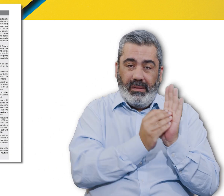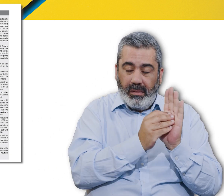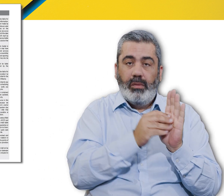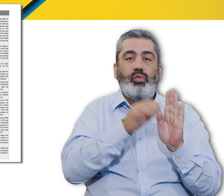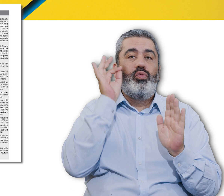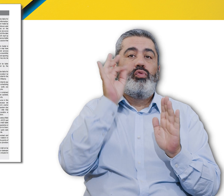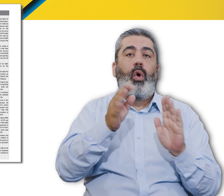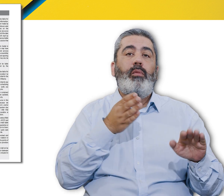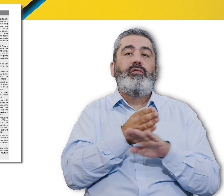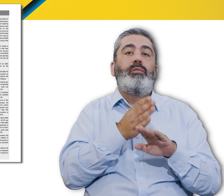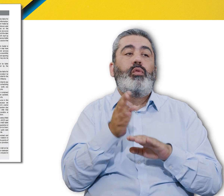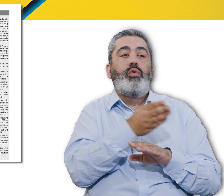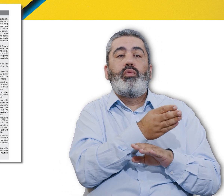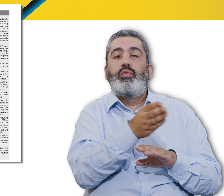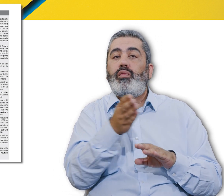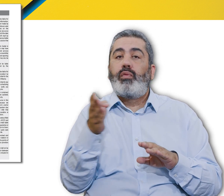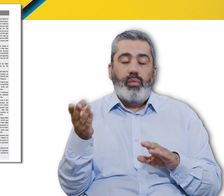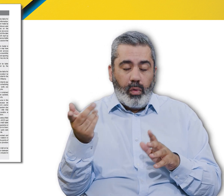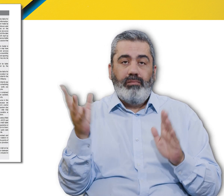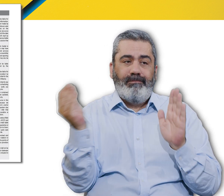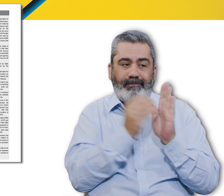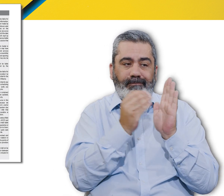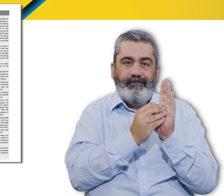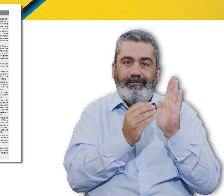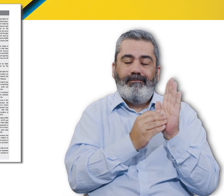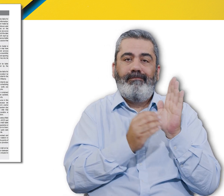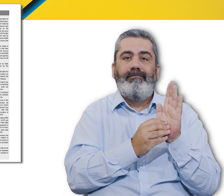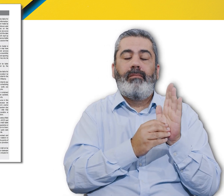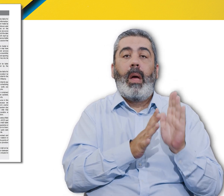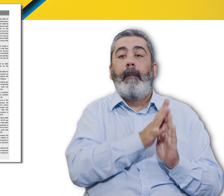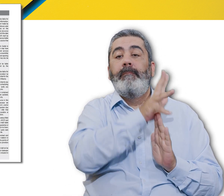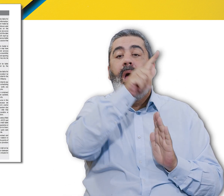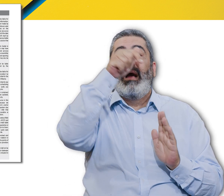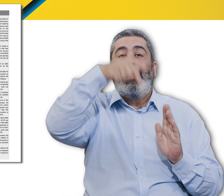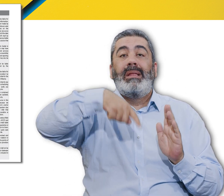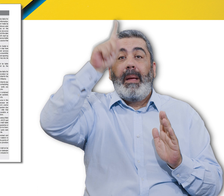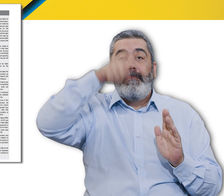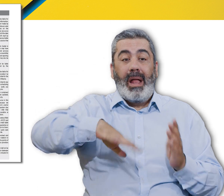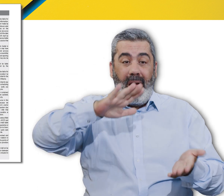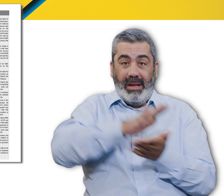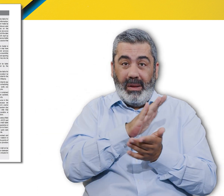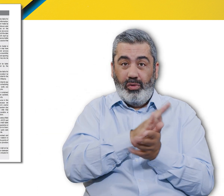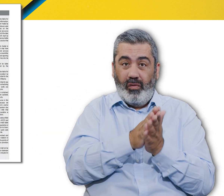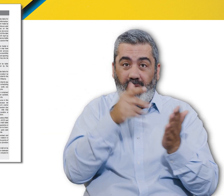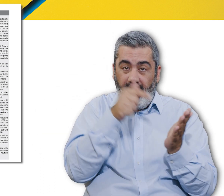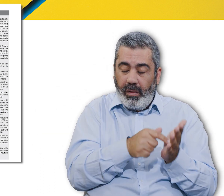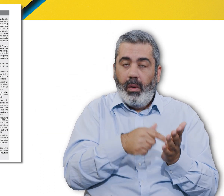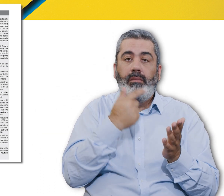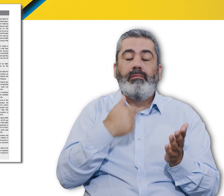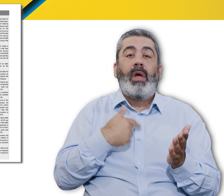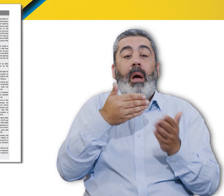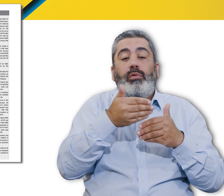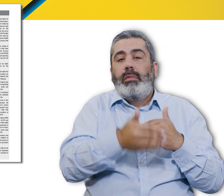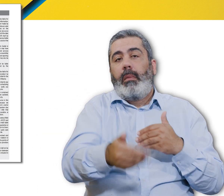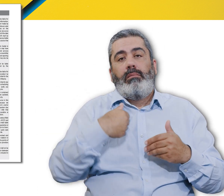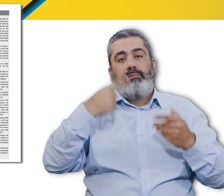updates on the accessibility features of the resources contained in this guide, until the date of printing, NCDP and URI shall be